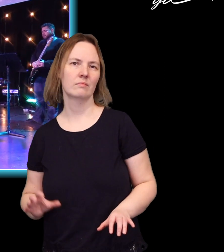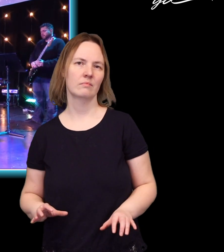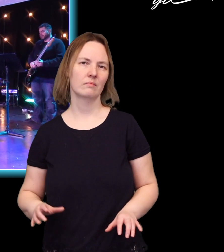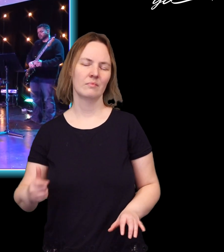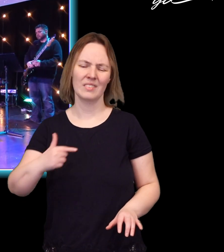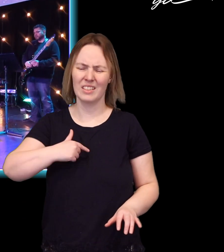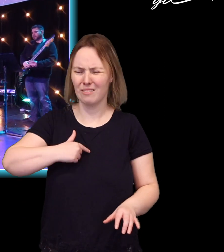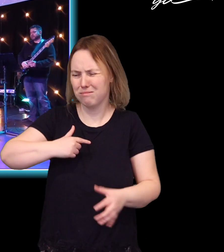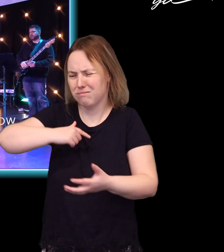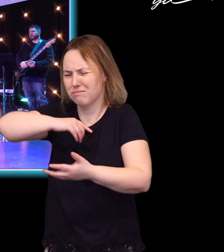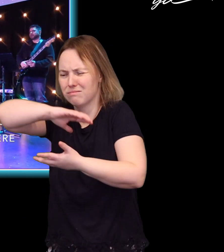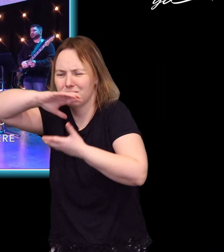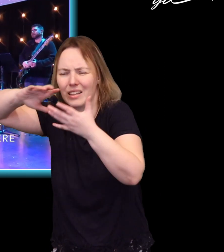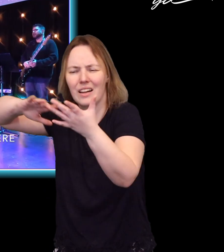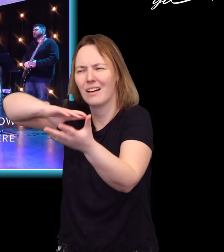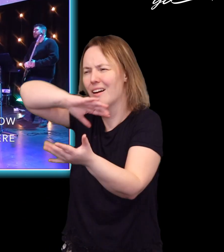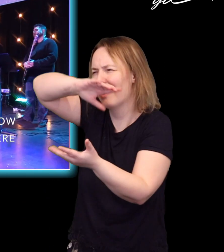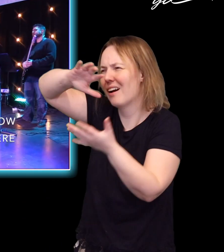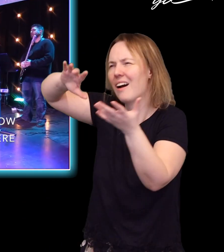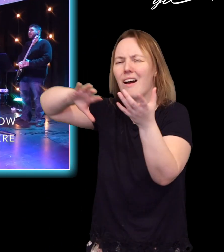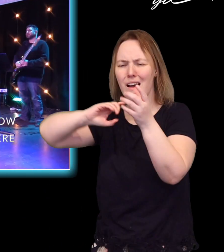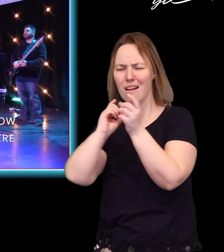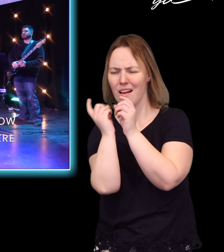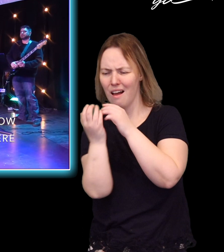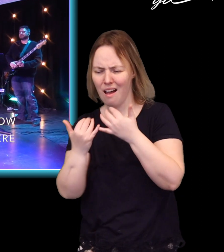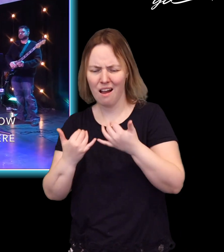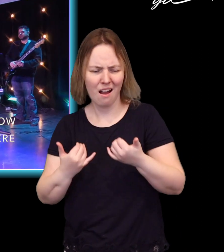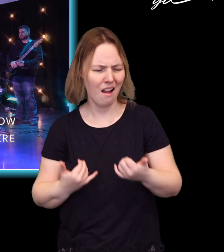Hallelujah. Atmosphere is changing now.